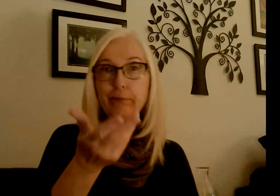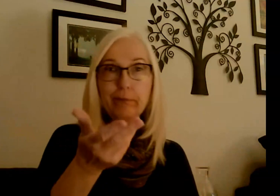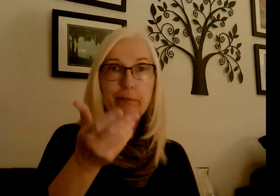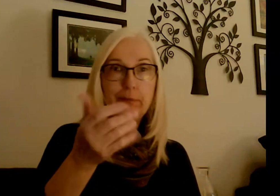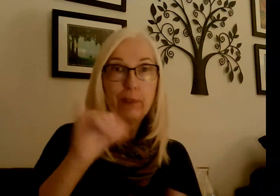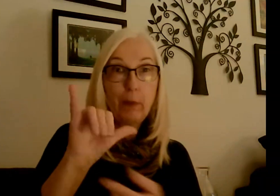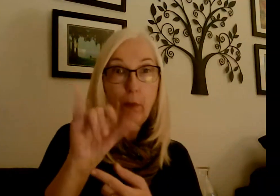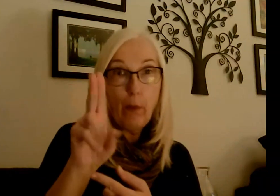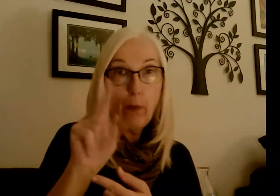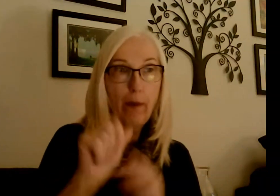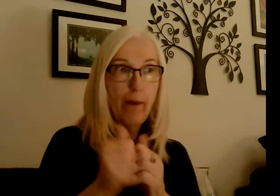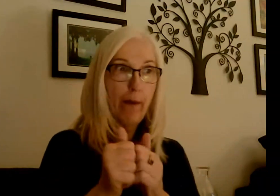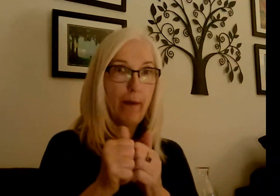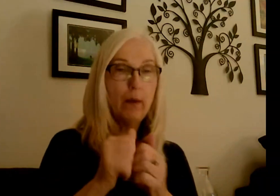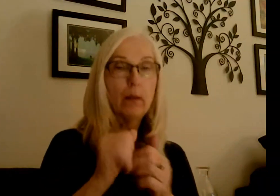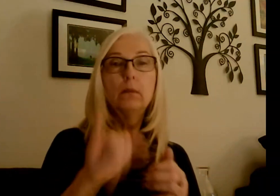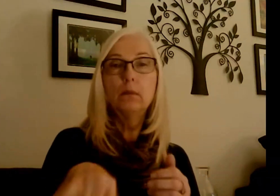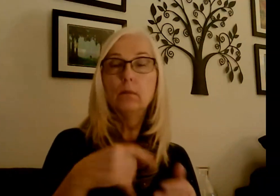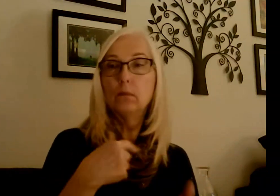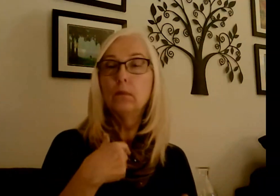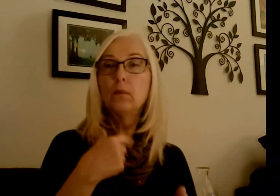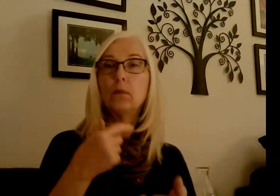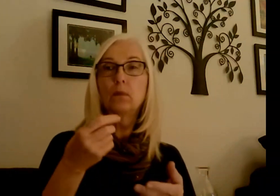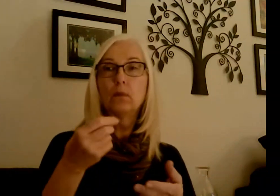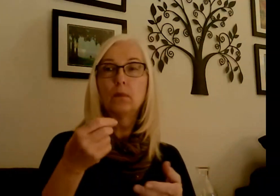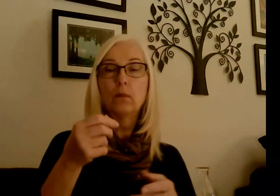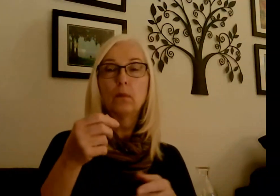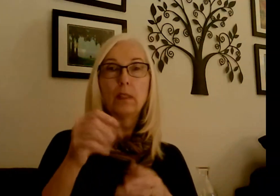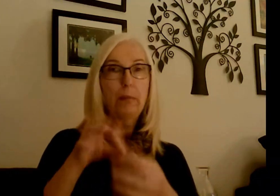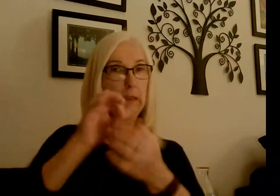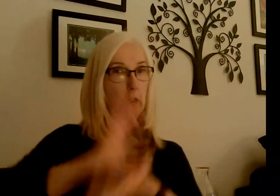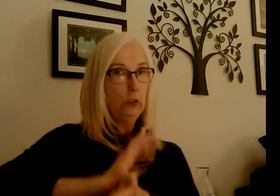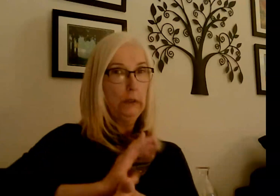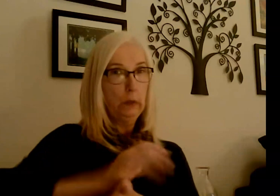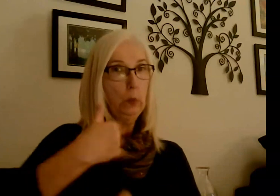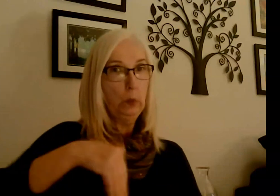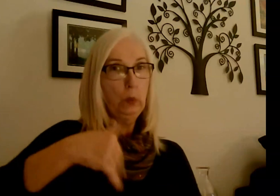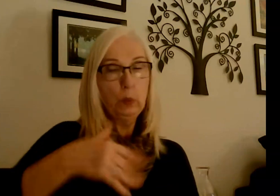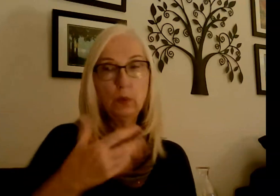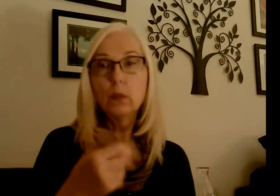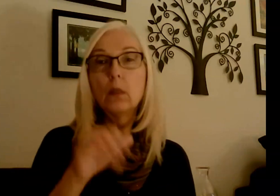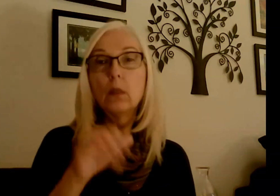There are many different options for cheeses and different things that you can try.